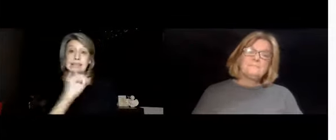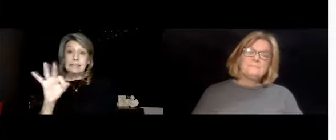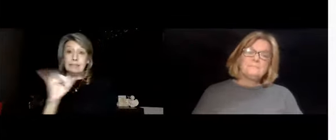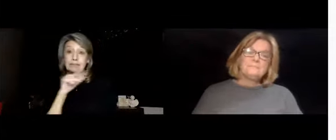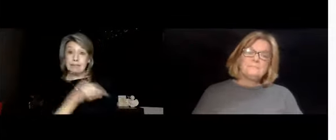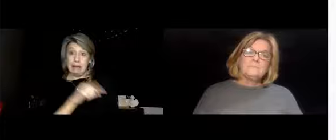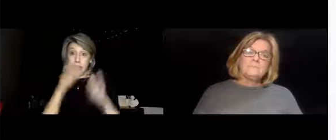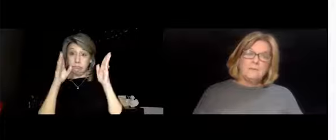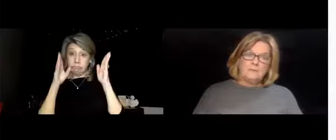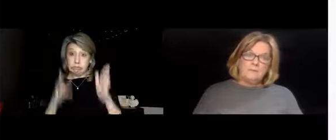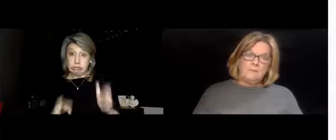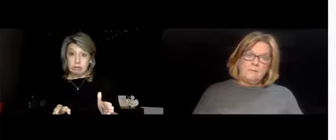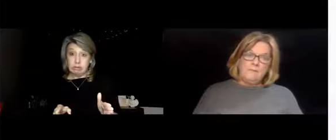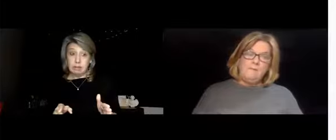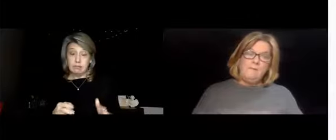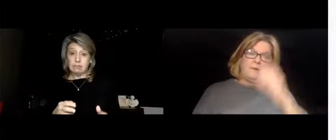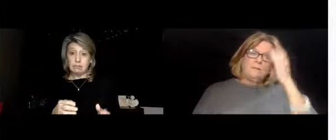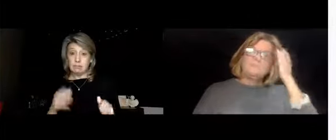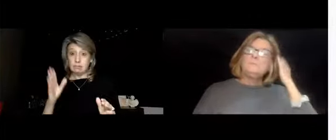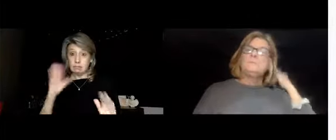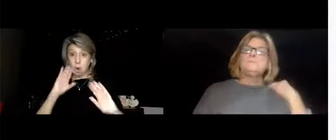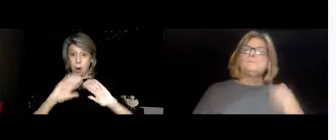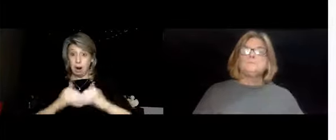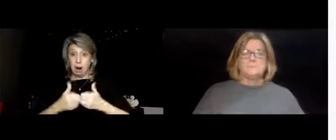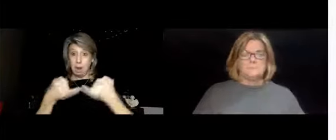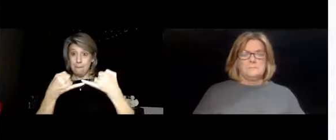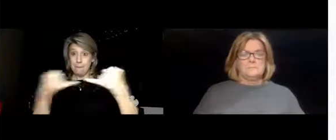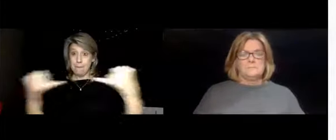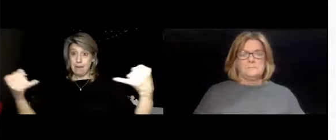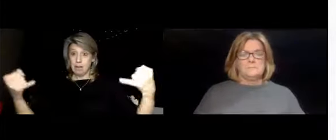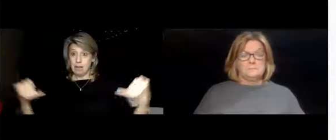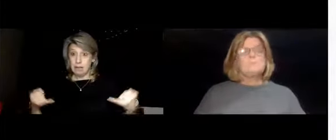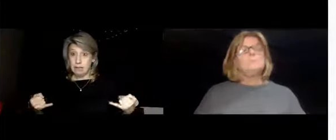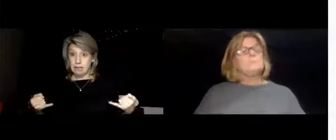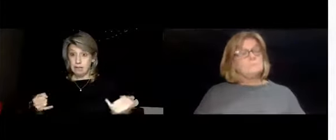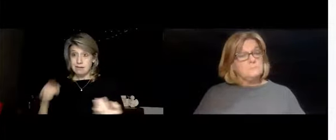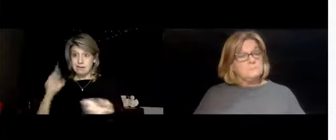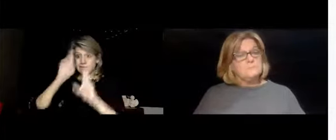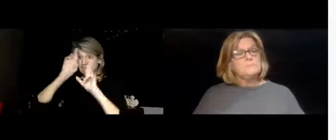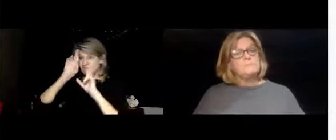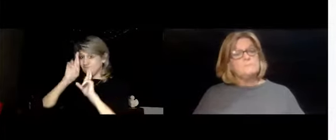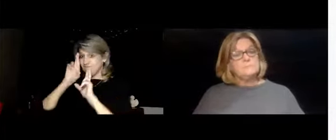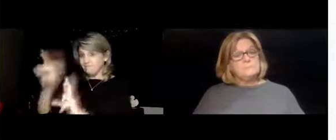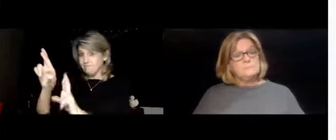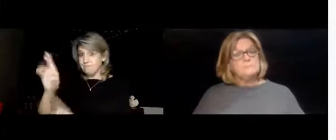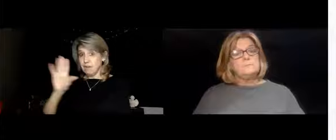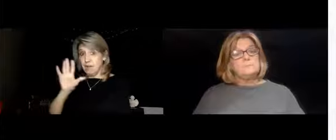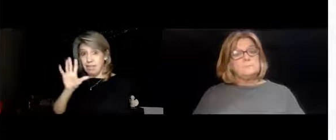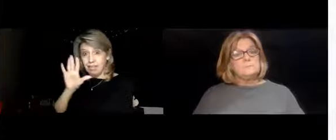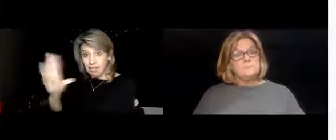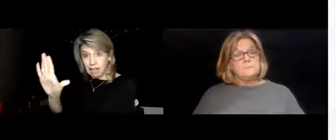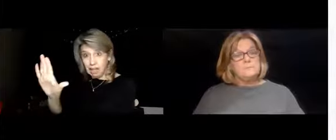Well, that can be kind of sticky, because if that person is able to draw boundaries and